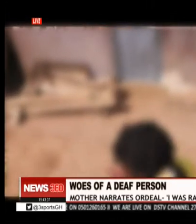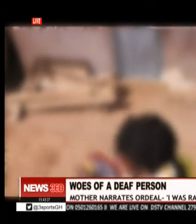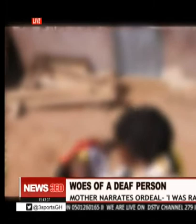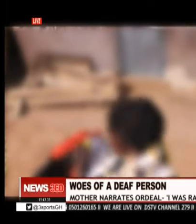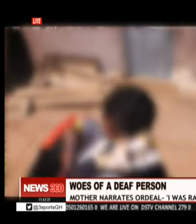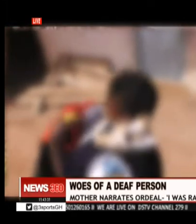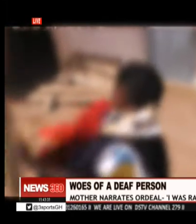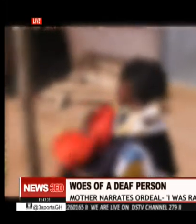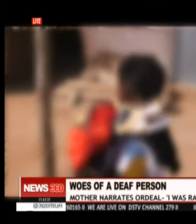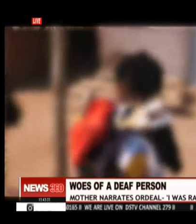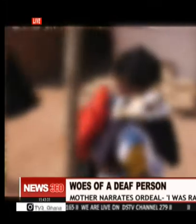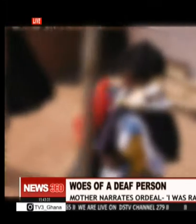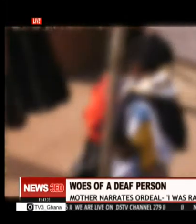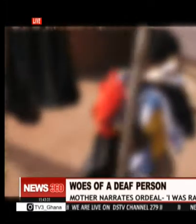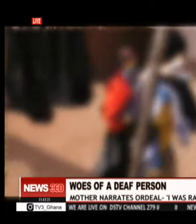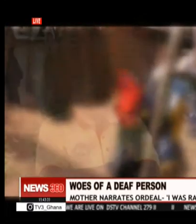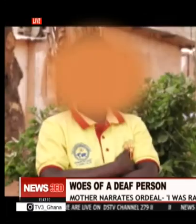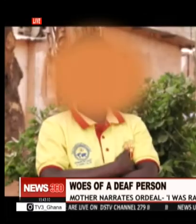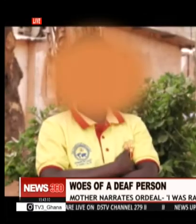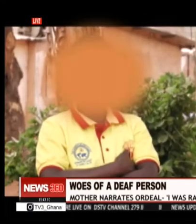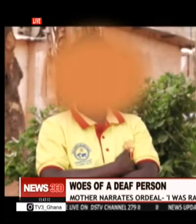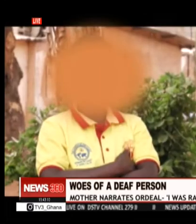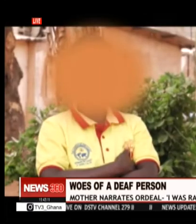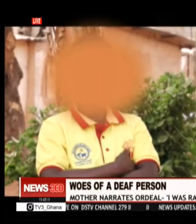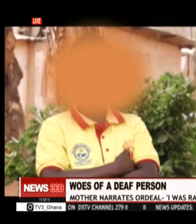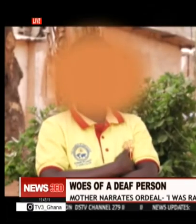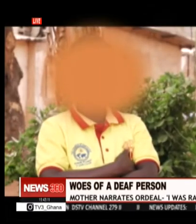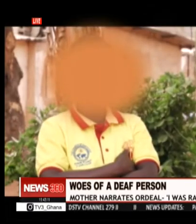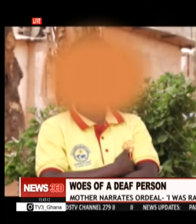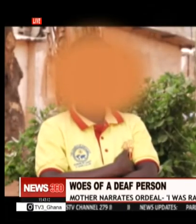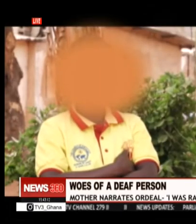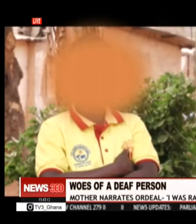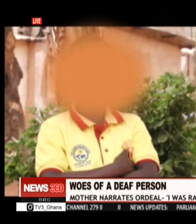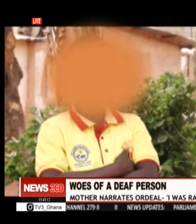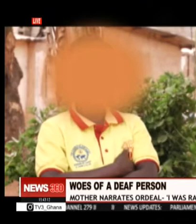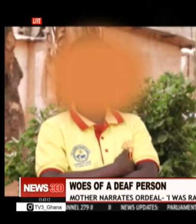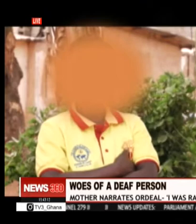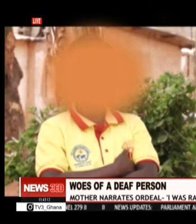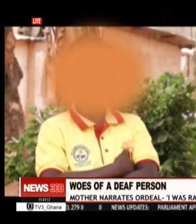and i became pregnant that was the end of the dream